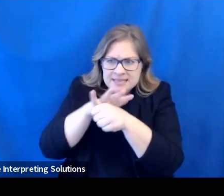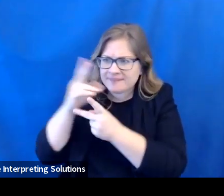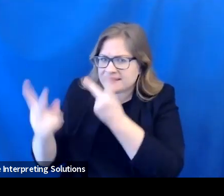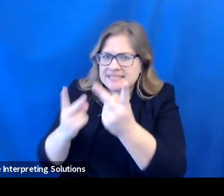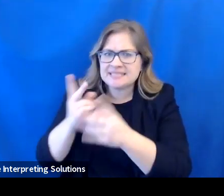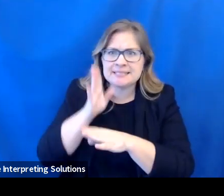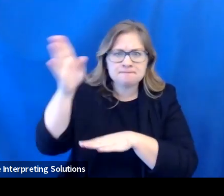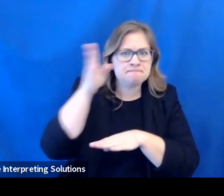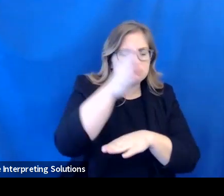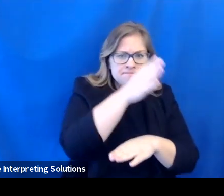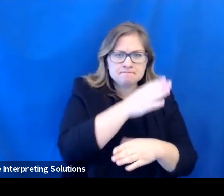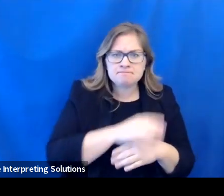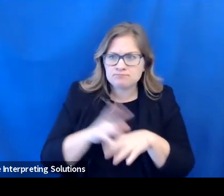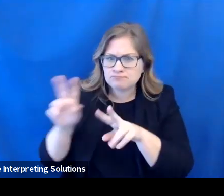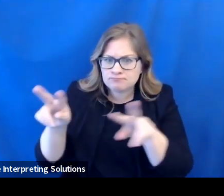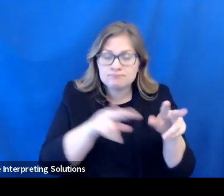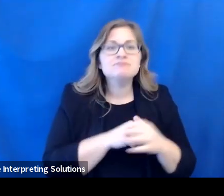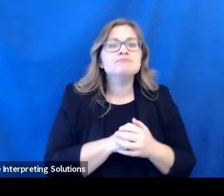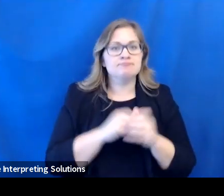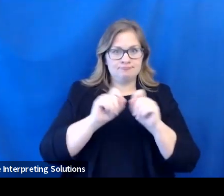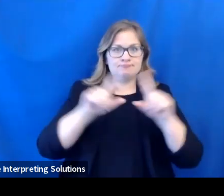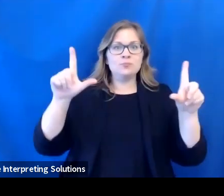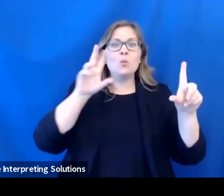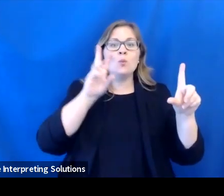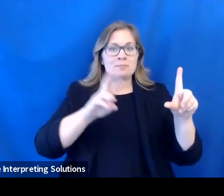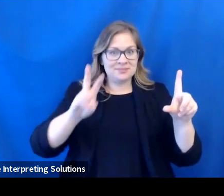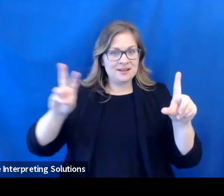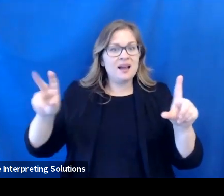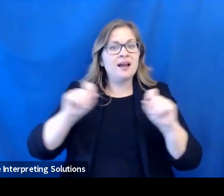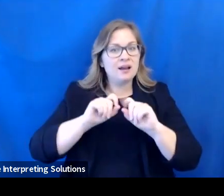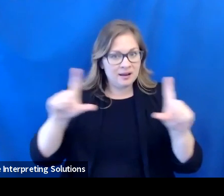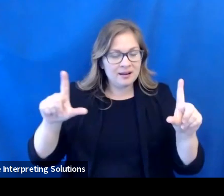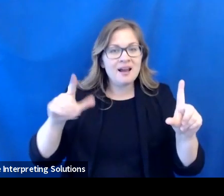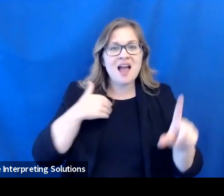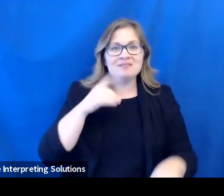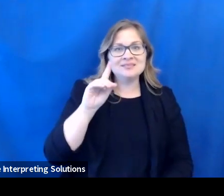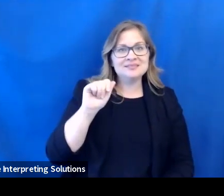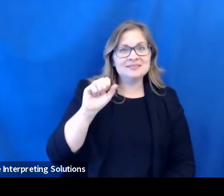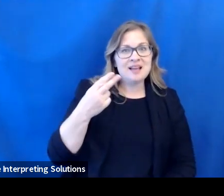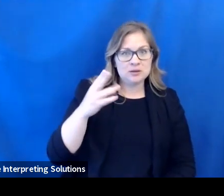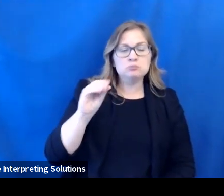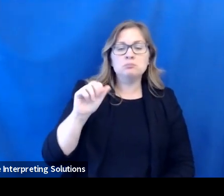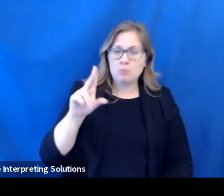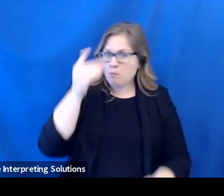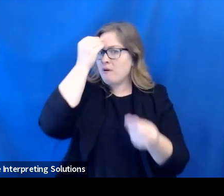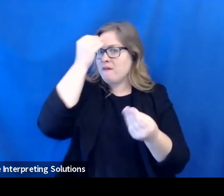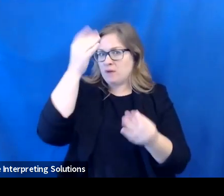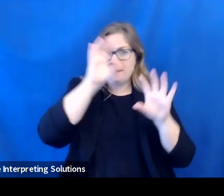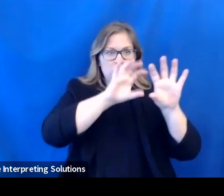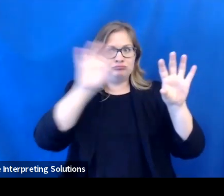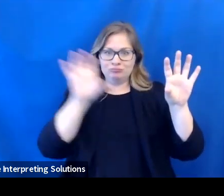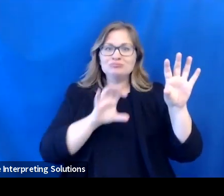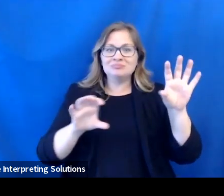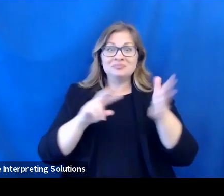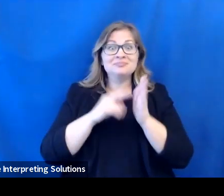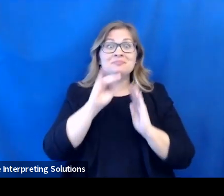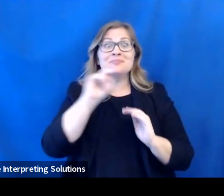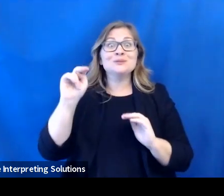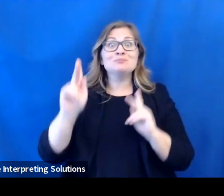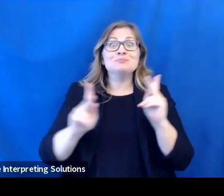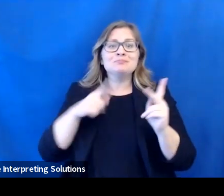and the dashboards to give Minnesotans more of the information that they want to understand what's going on. The state hotline